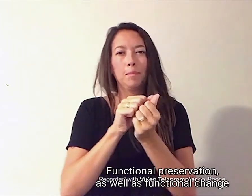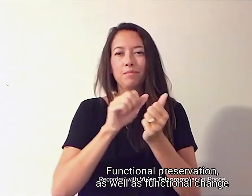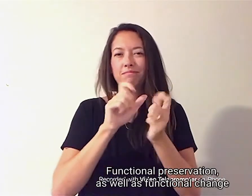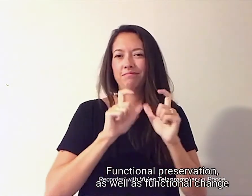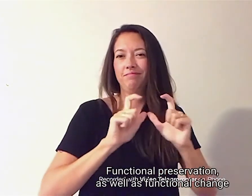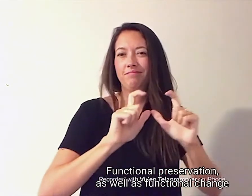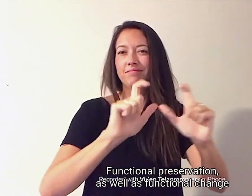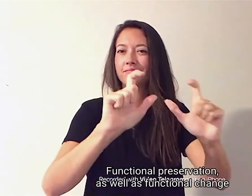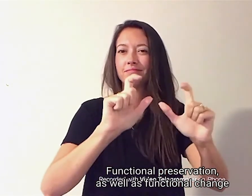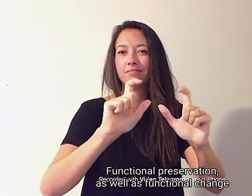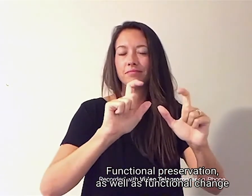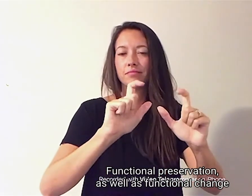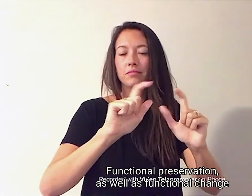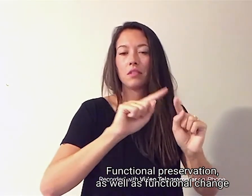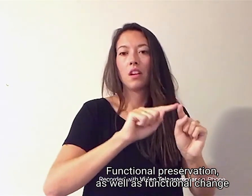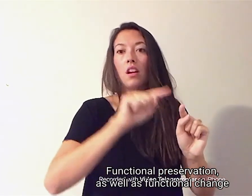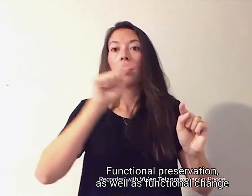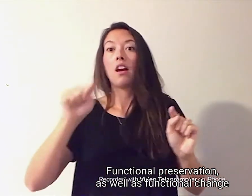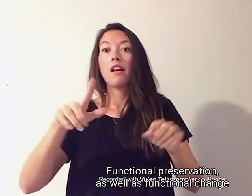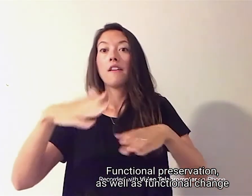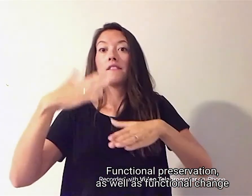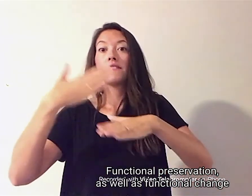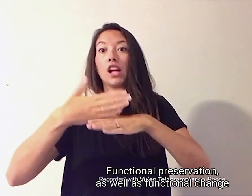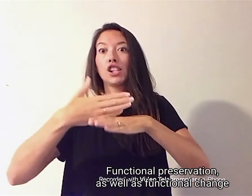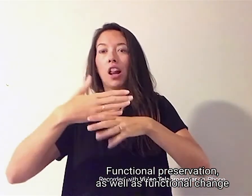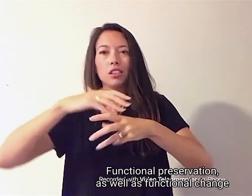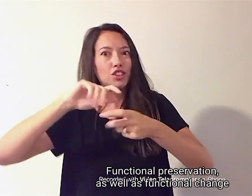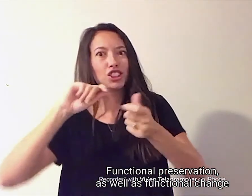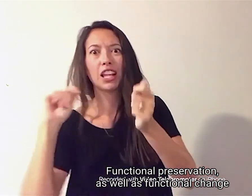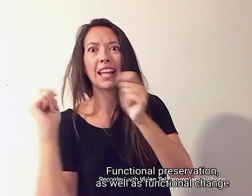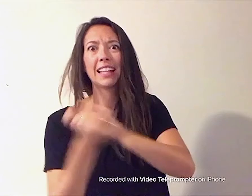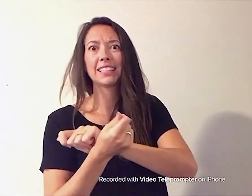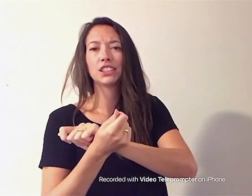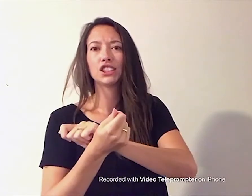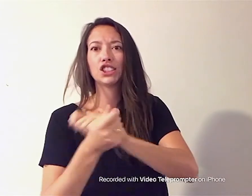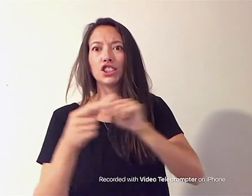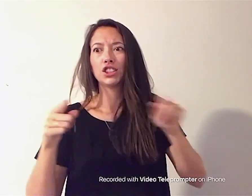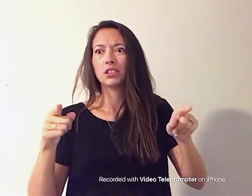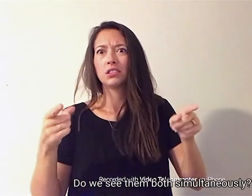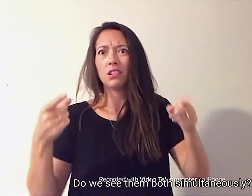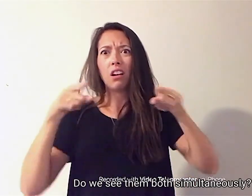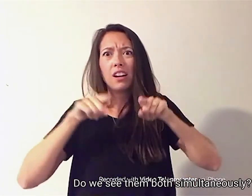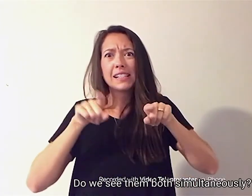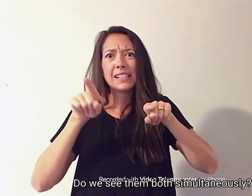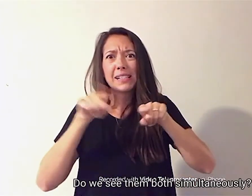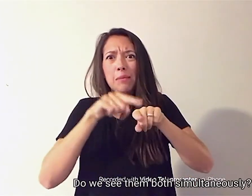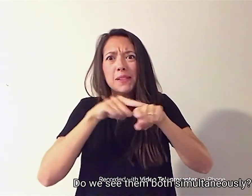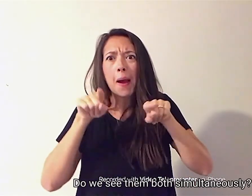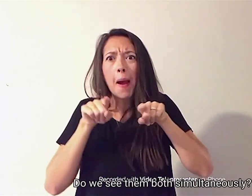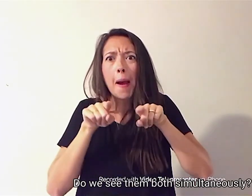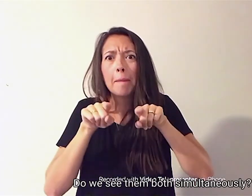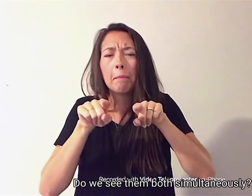functional preservation, as well as functional change? Do we see them both